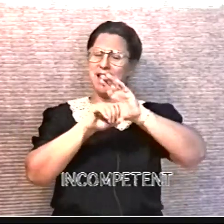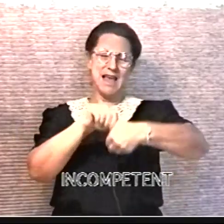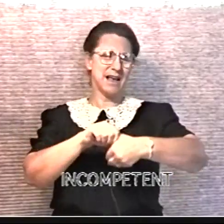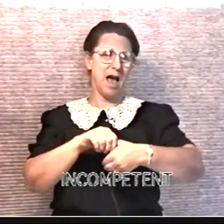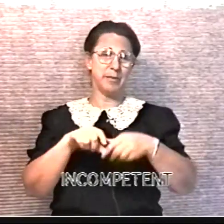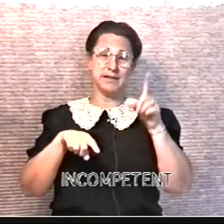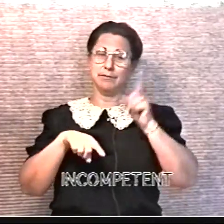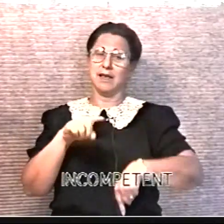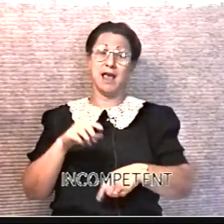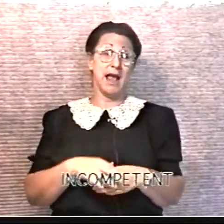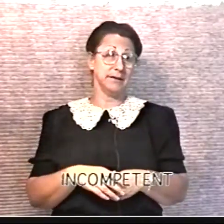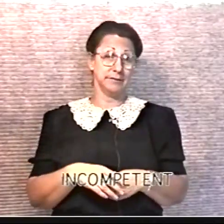incompetent, can't.